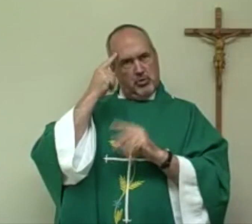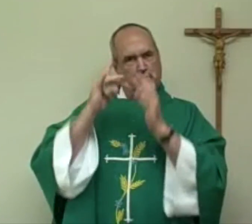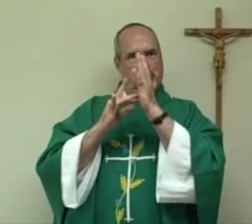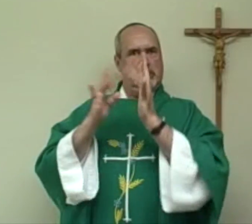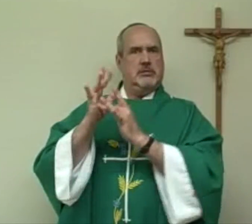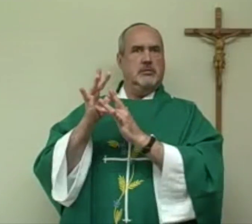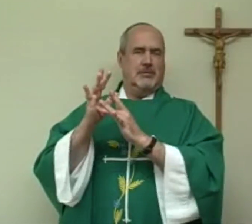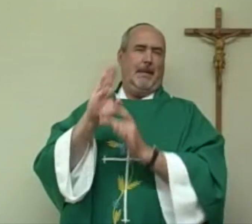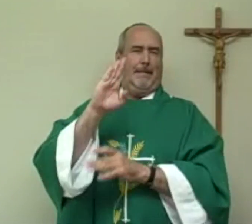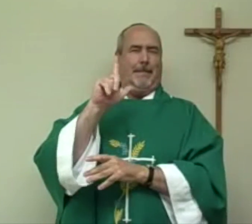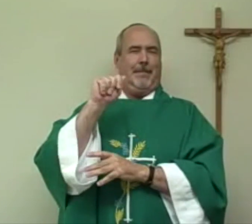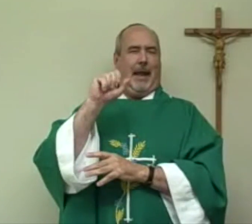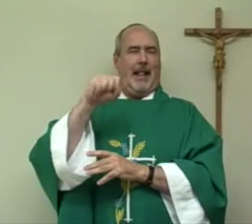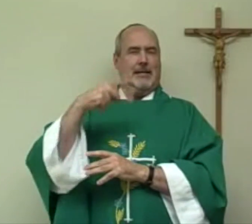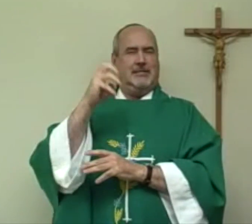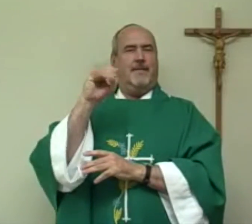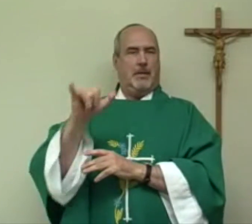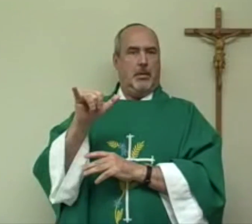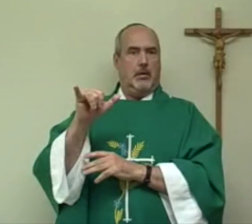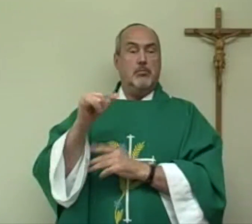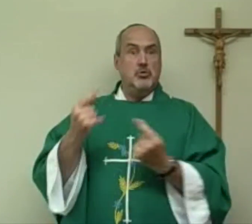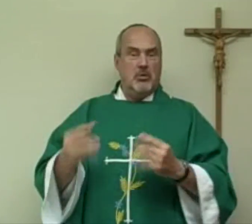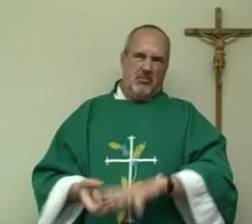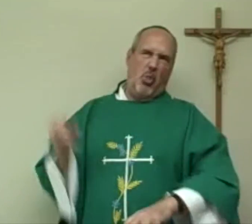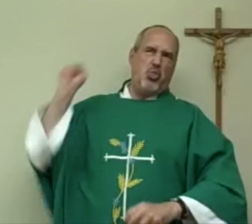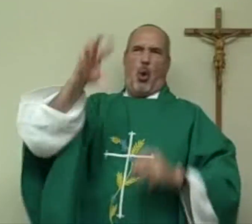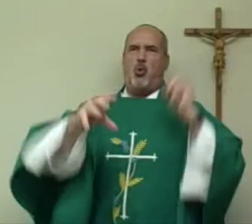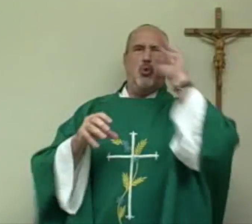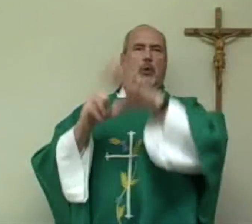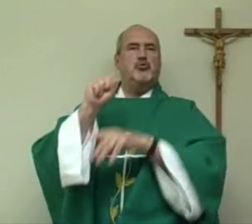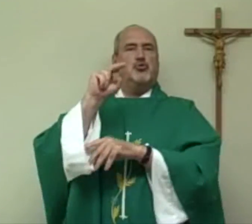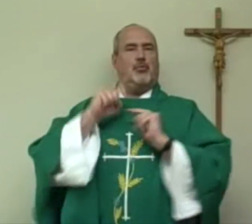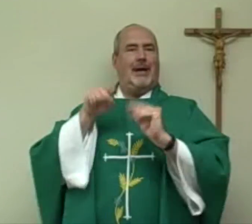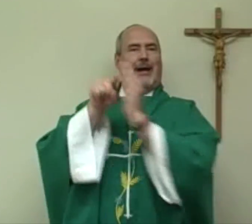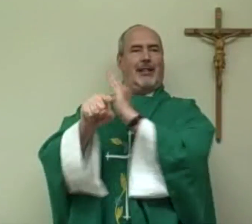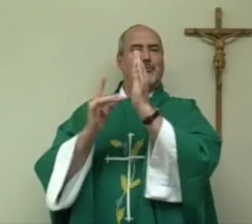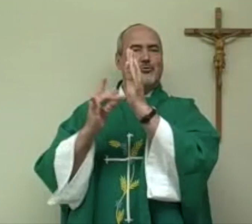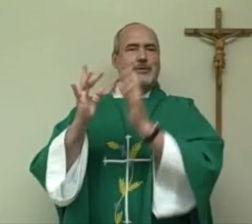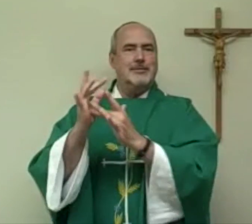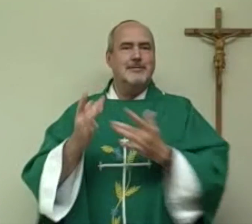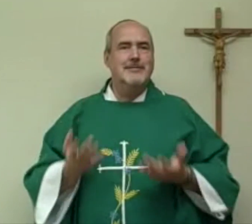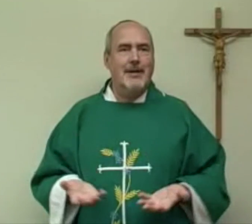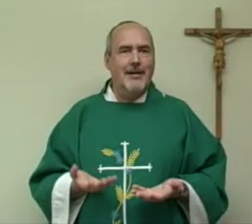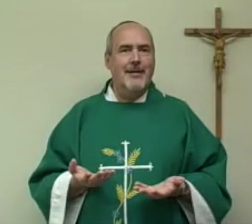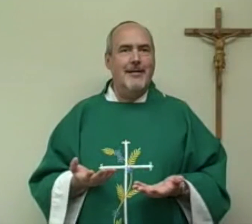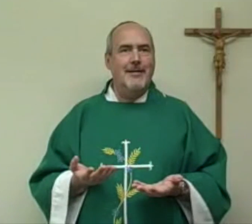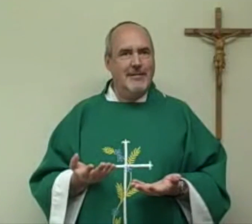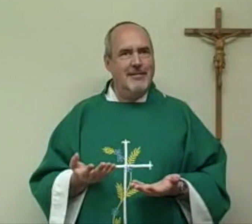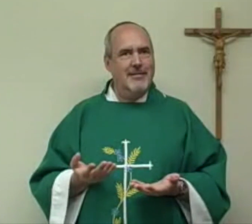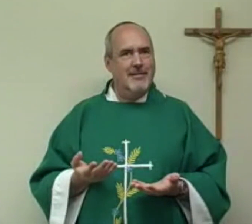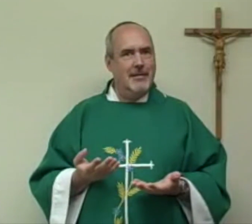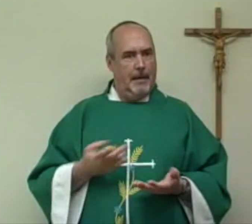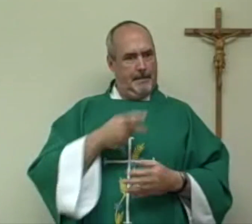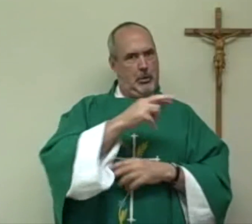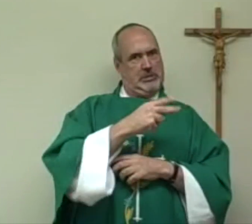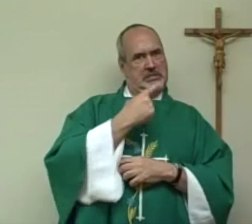So many people thought that Jesus was a blasphemer, and they threw stones at him and tried to kill him.